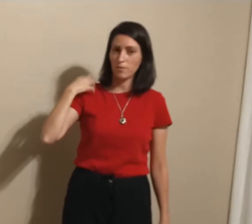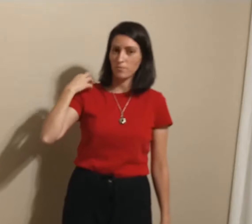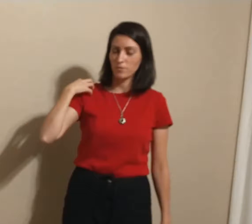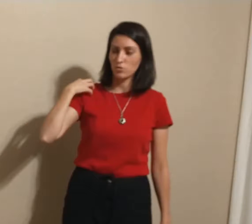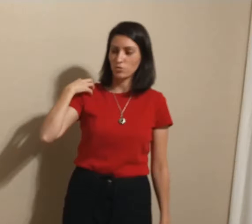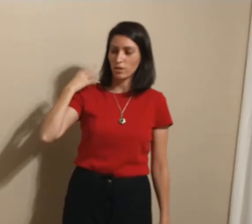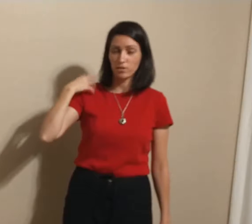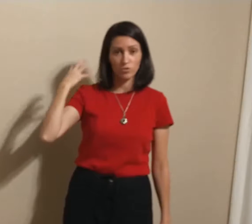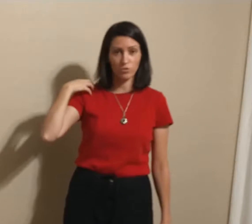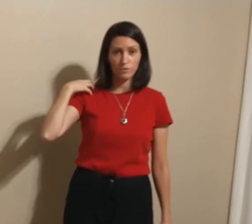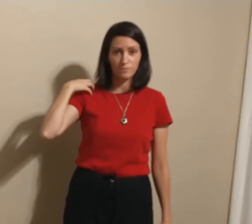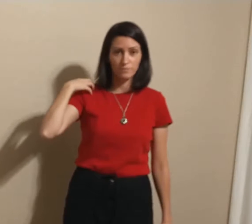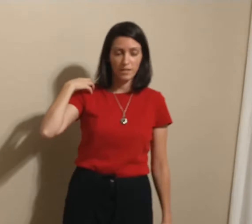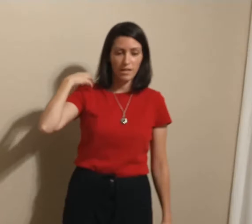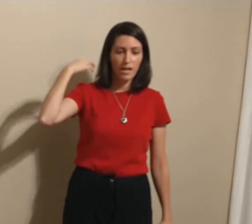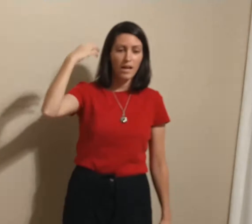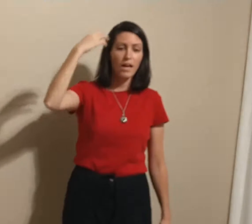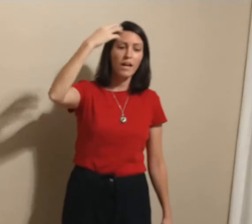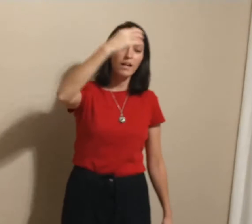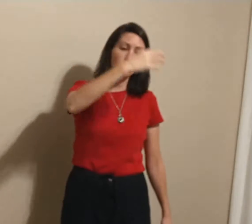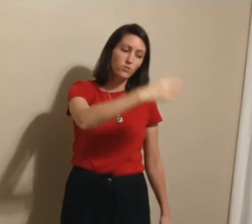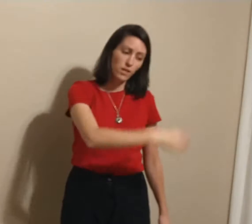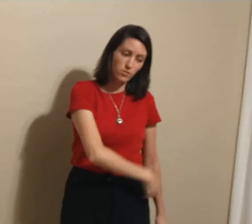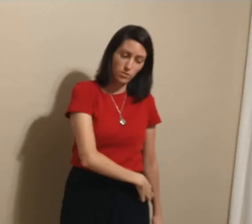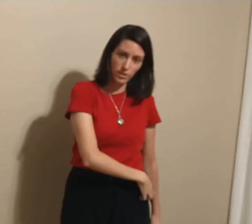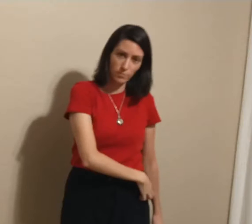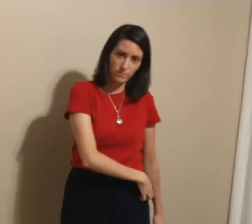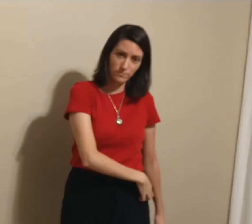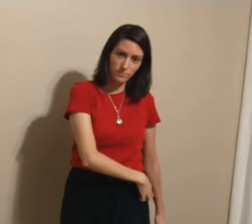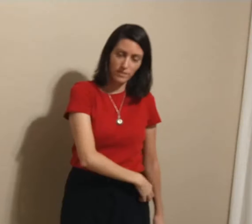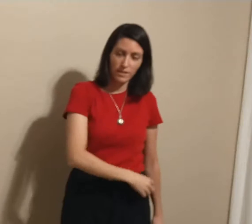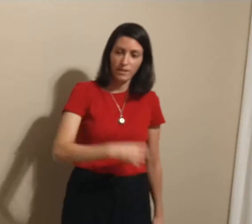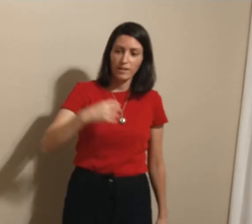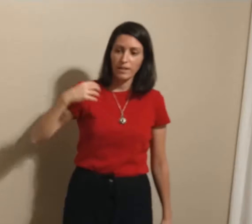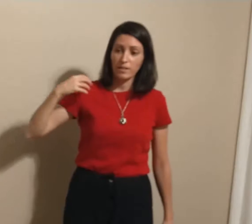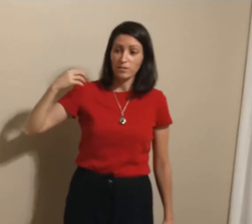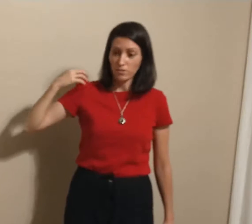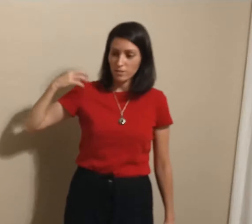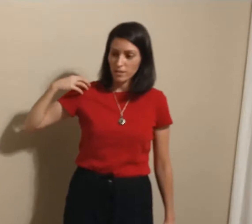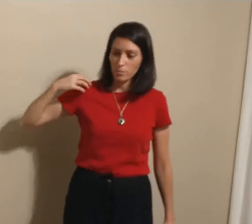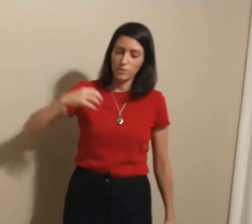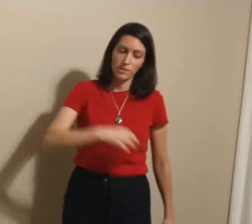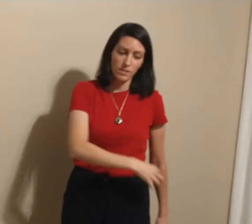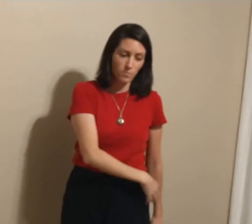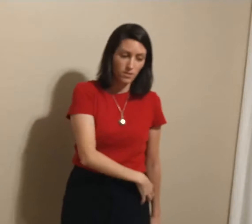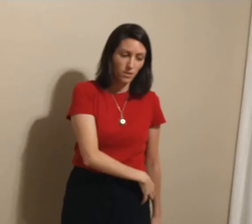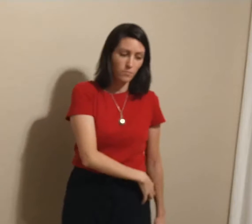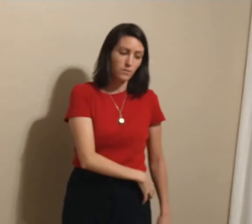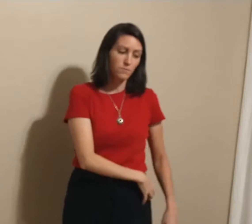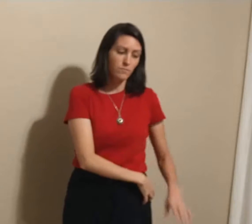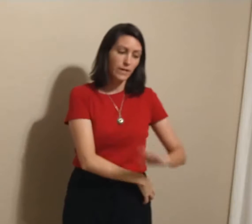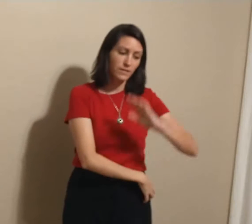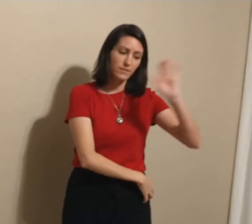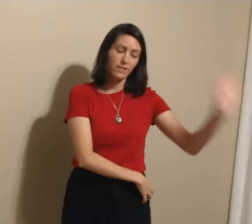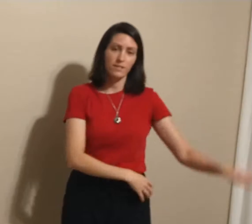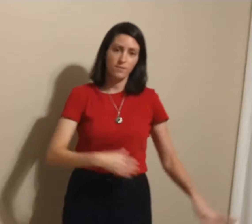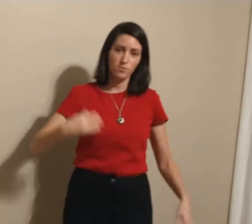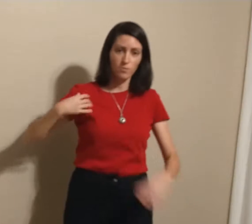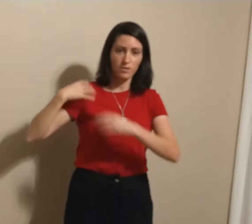seatbelt. You start at your shoulder, and you go down to your hip. And it looks like you're putting a seatbelt on, but back in the day, they used to wear